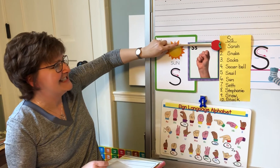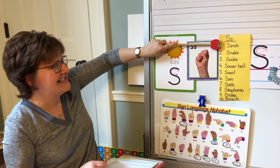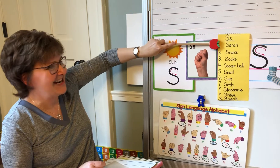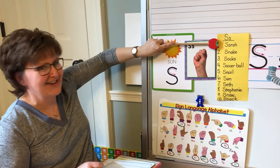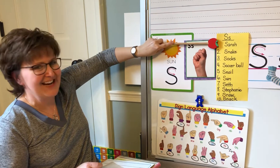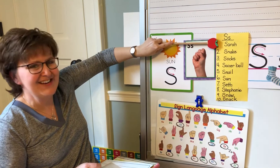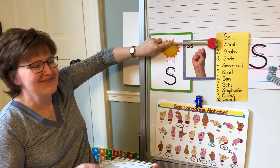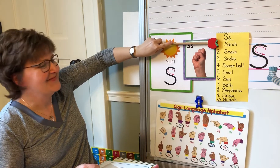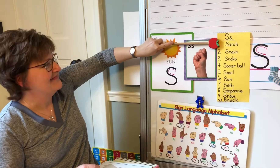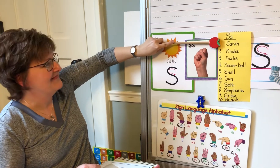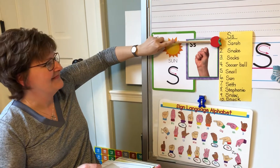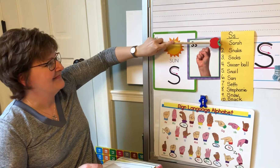Sarah,